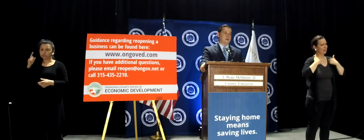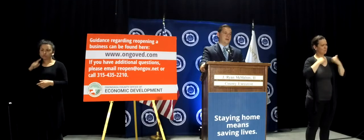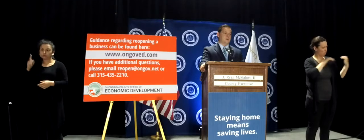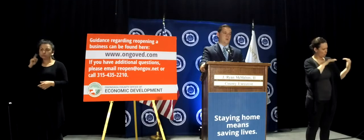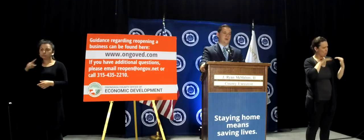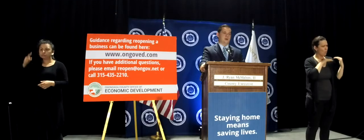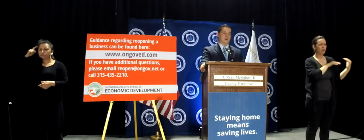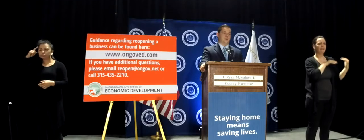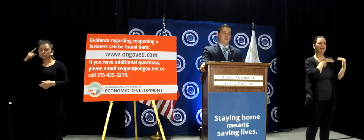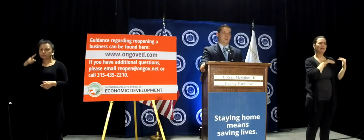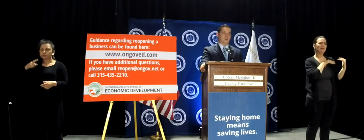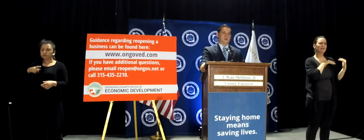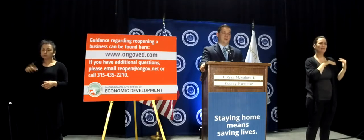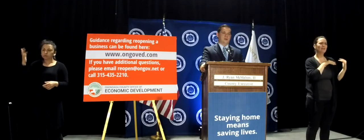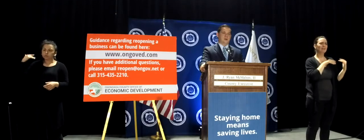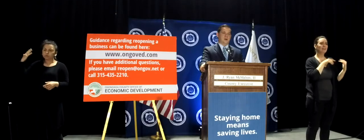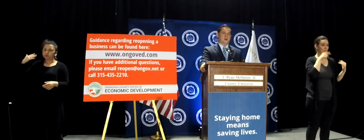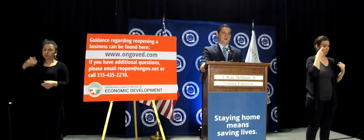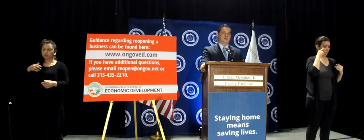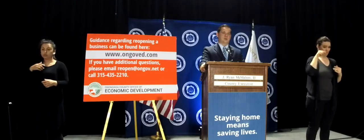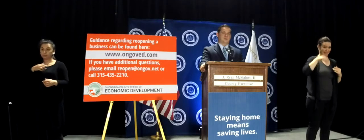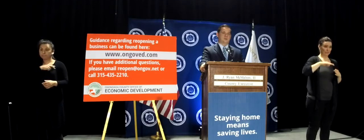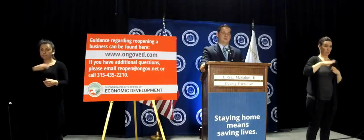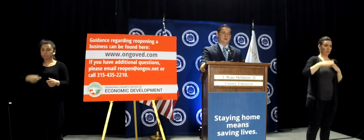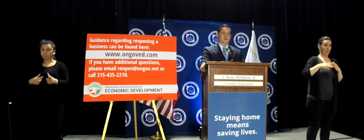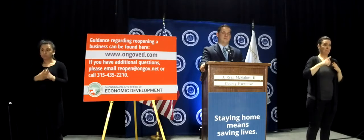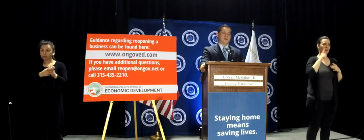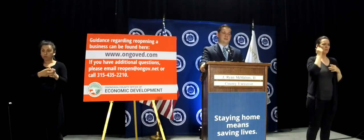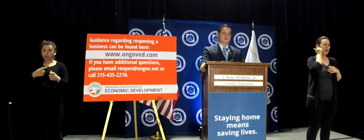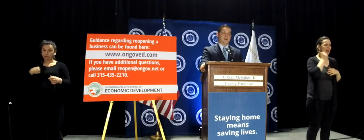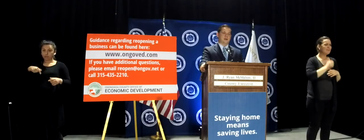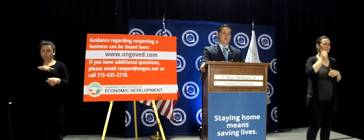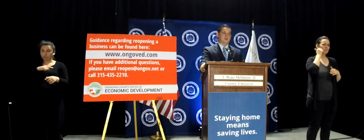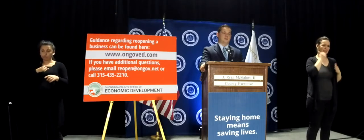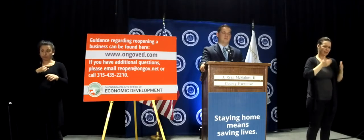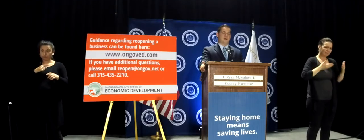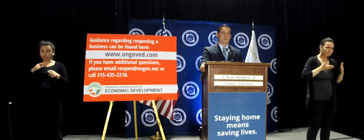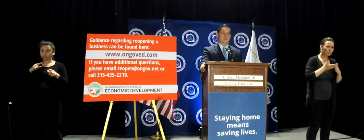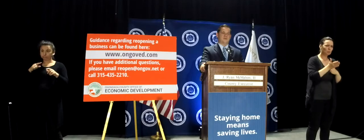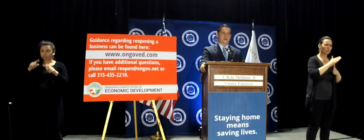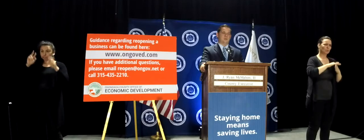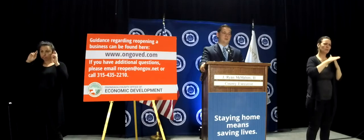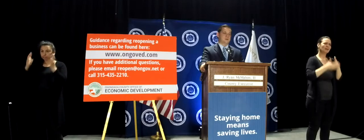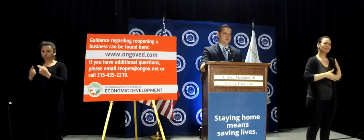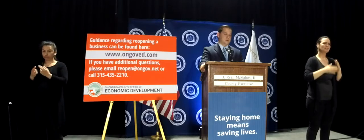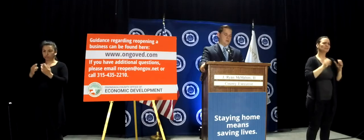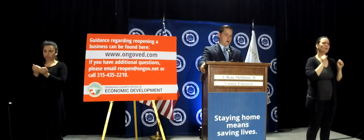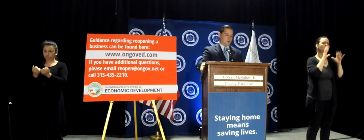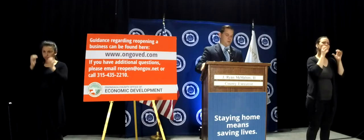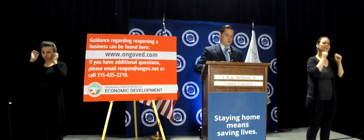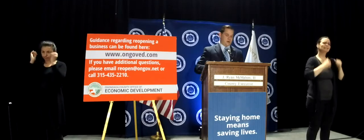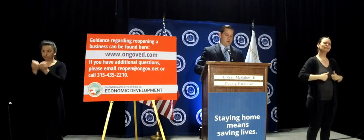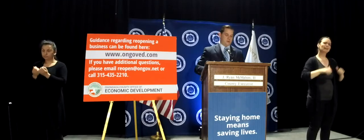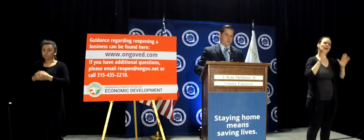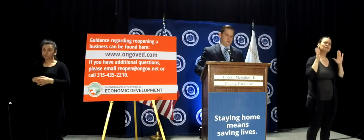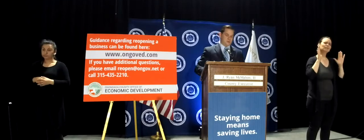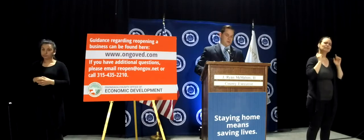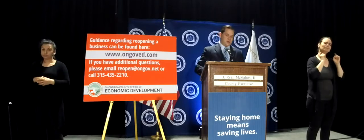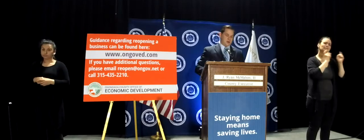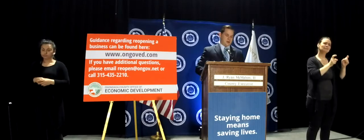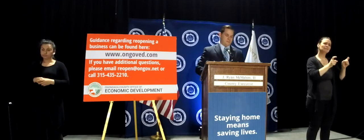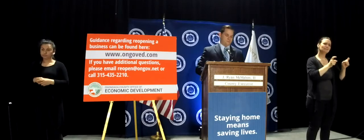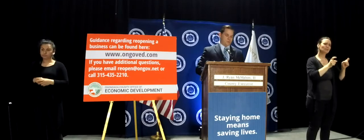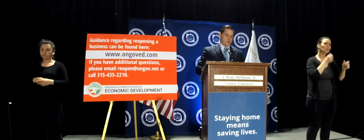it, as a way that we can really give tribute to their amazing sacrifice and remember their families, our Gold Star